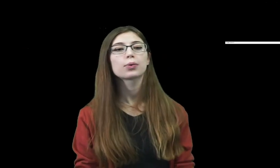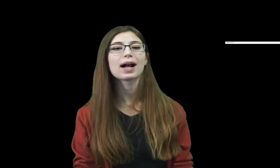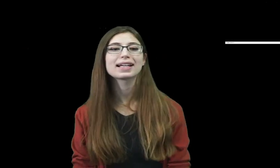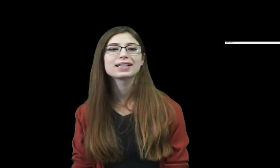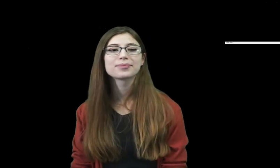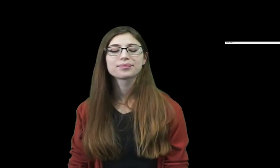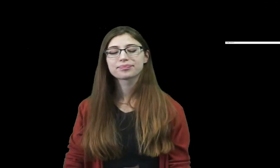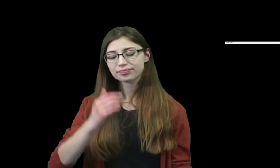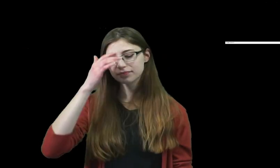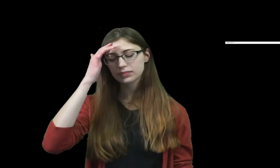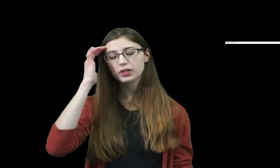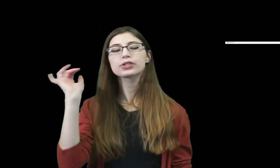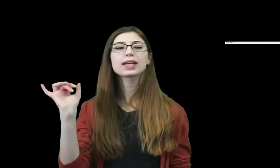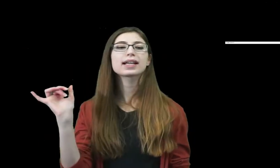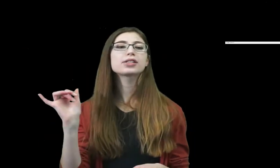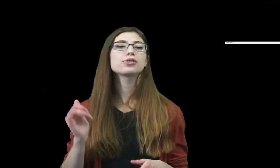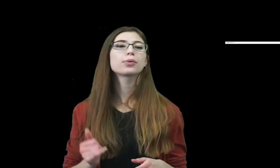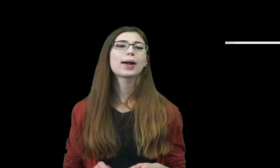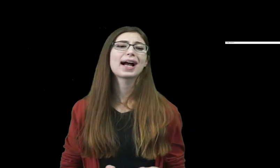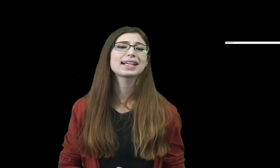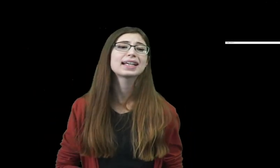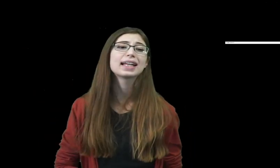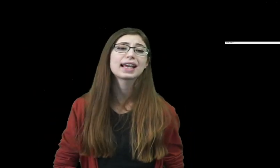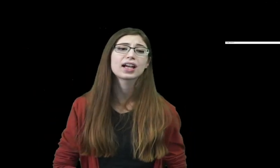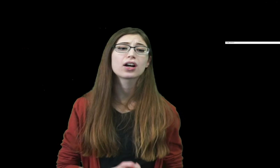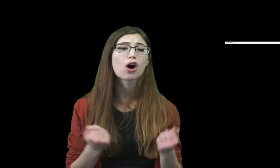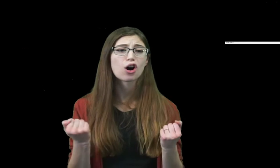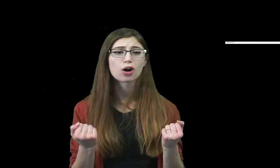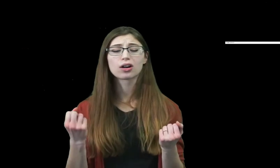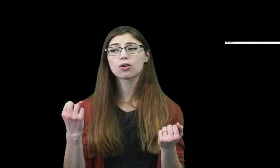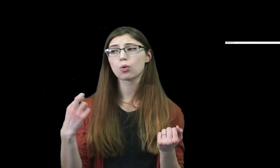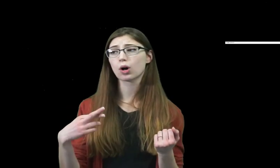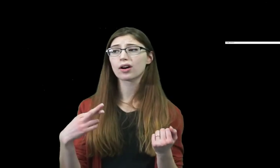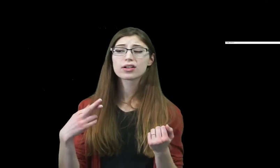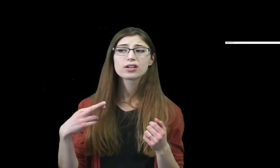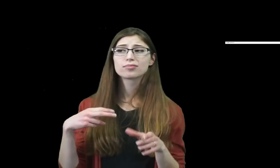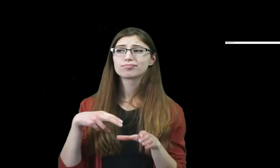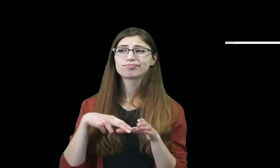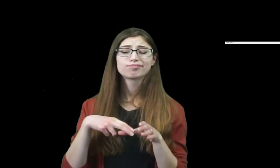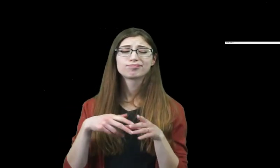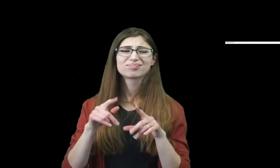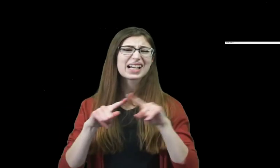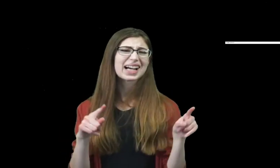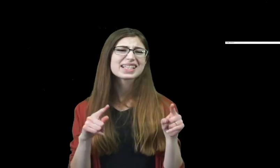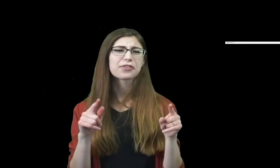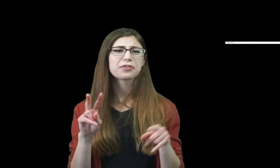ride. So like to ride in a car or a different